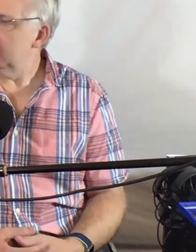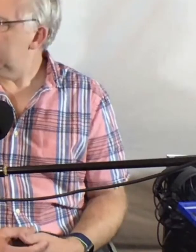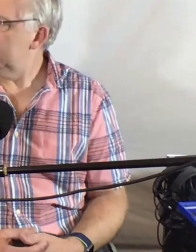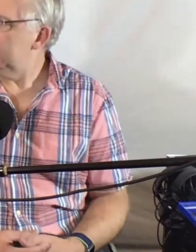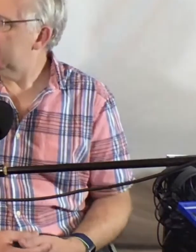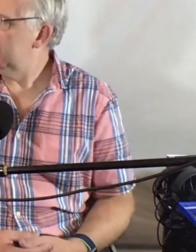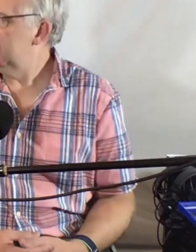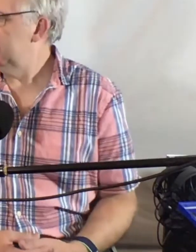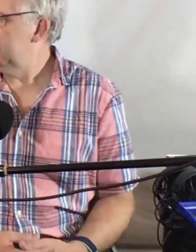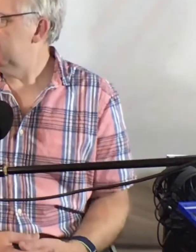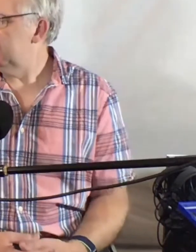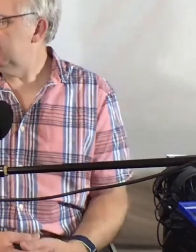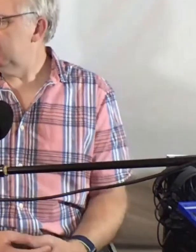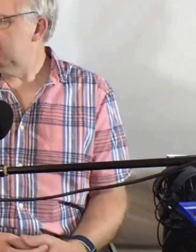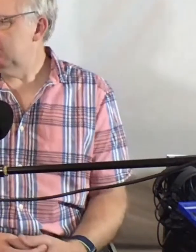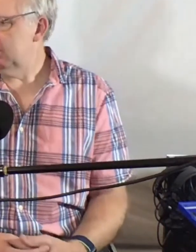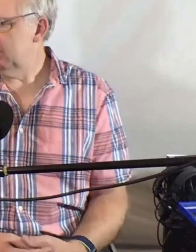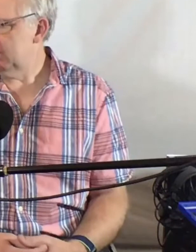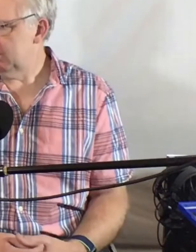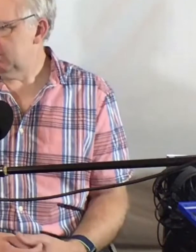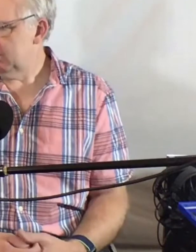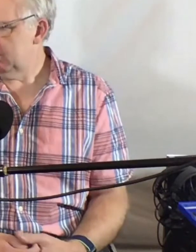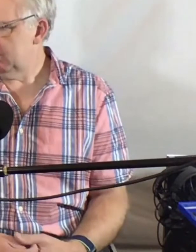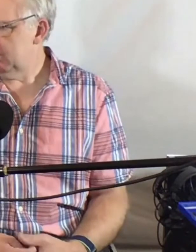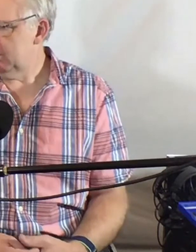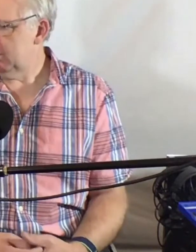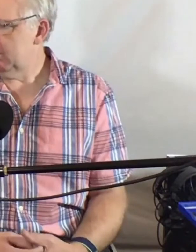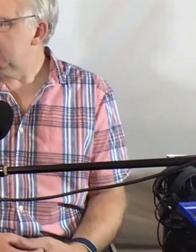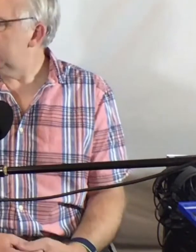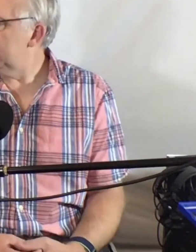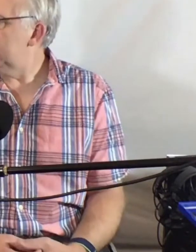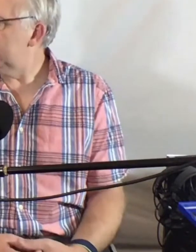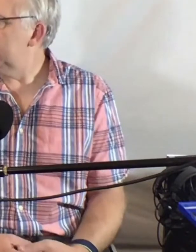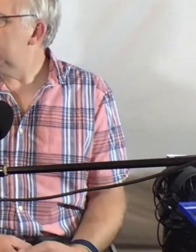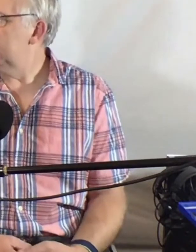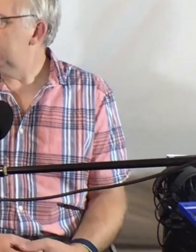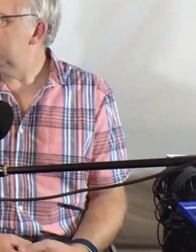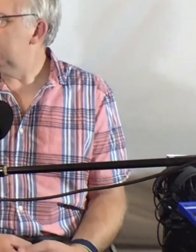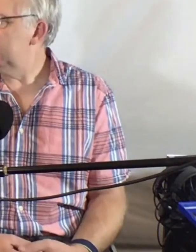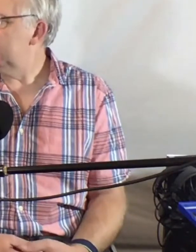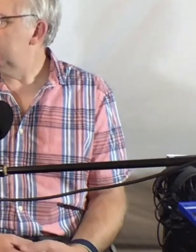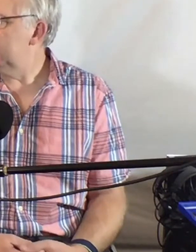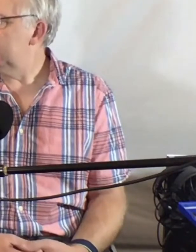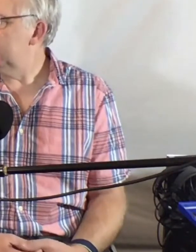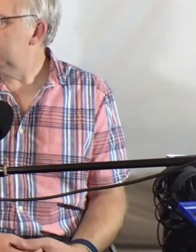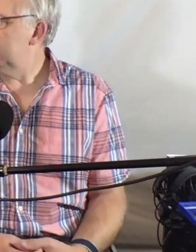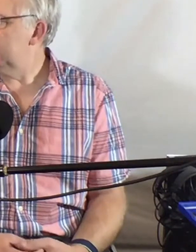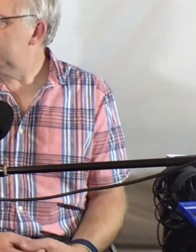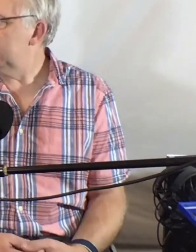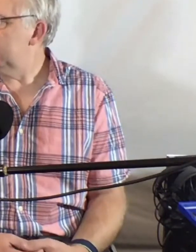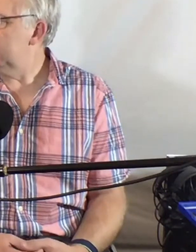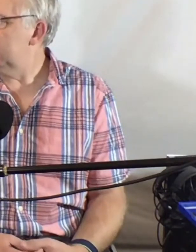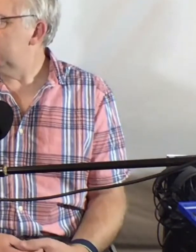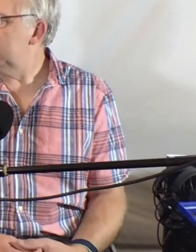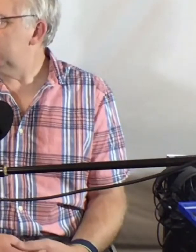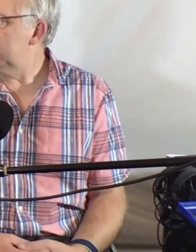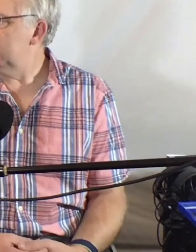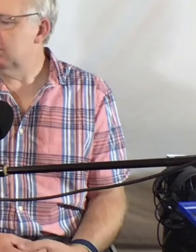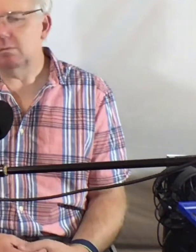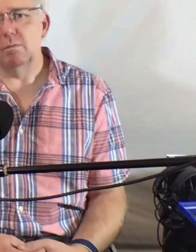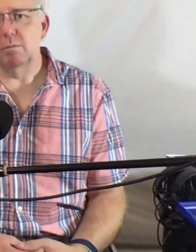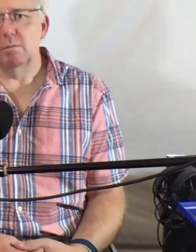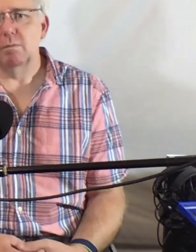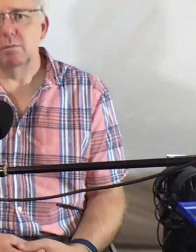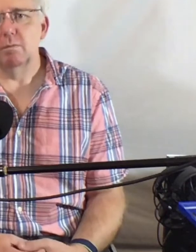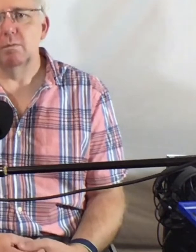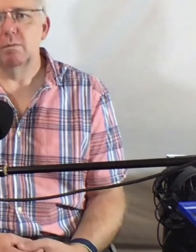Yeah, I think what Drew was saying, you know, the app runs in the background. You know, you don't really need to, other than kind of the initial